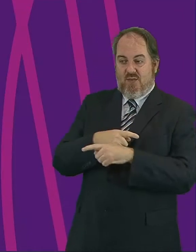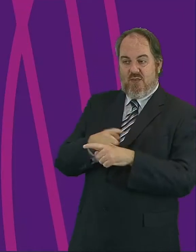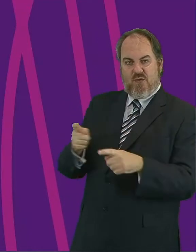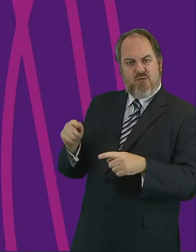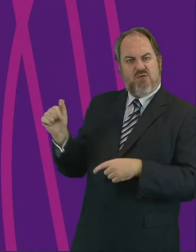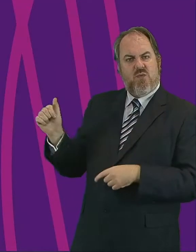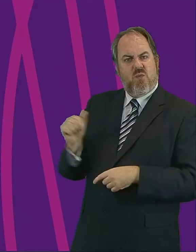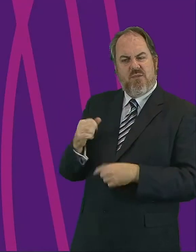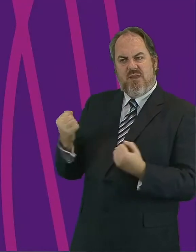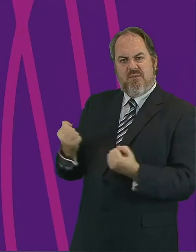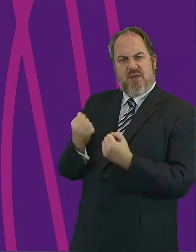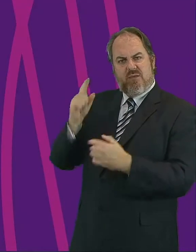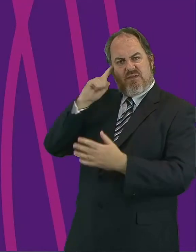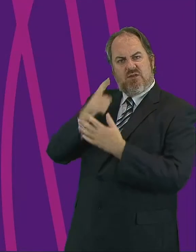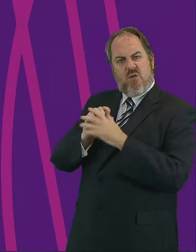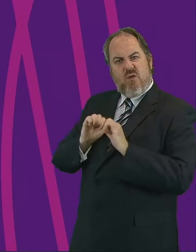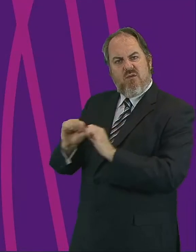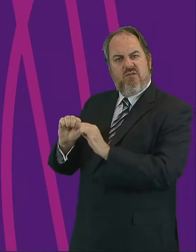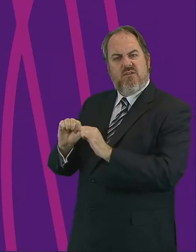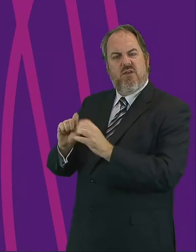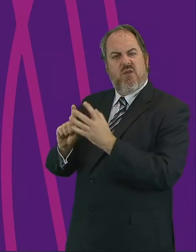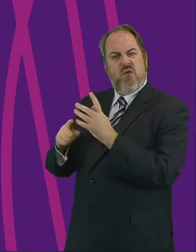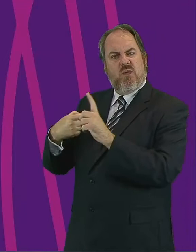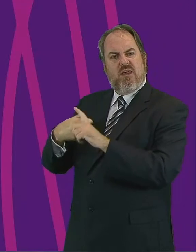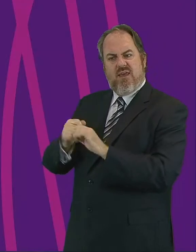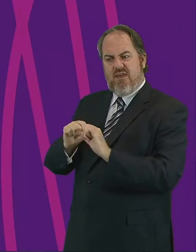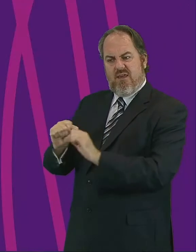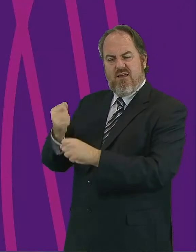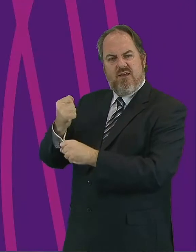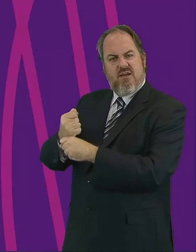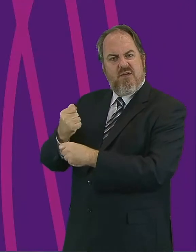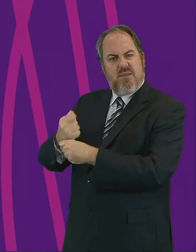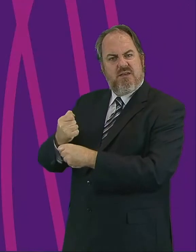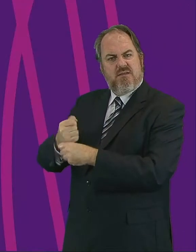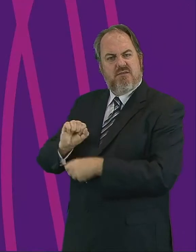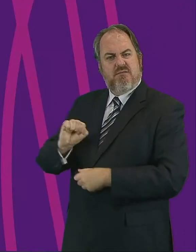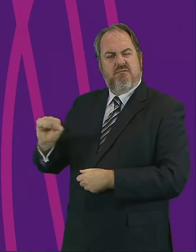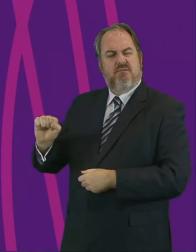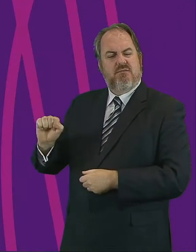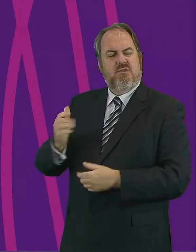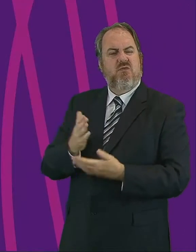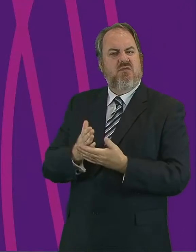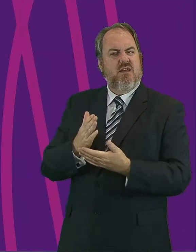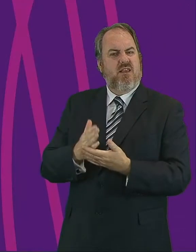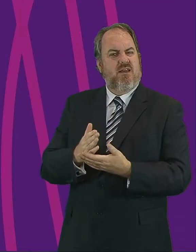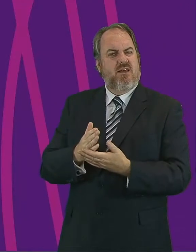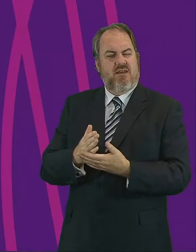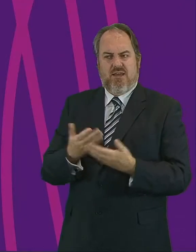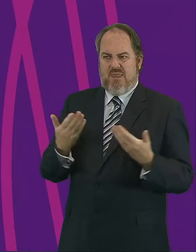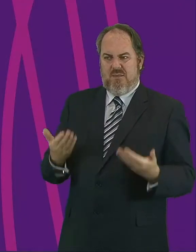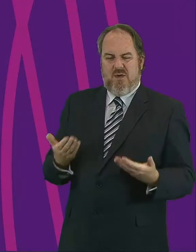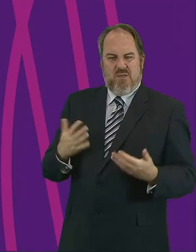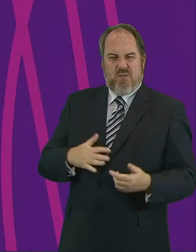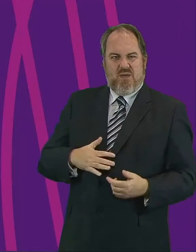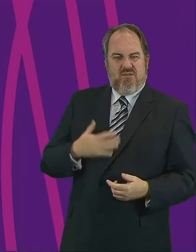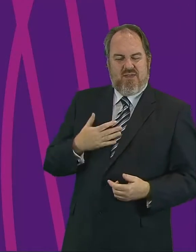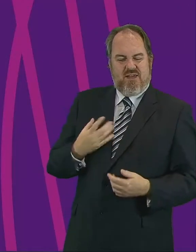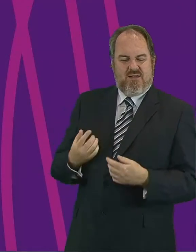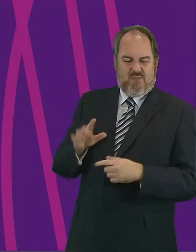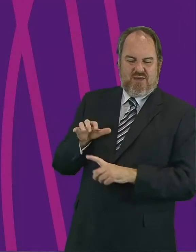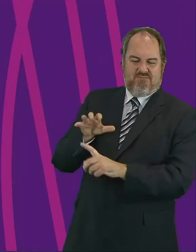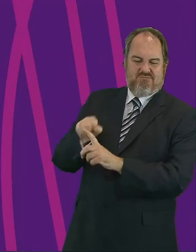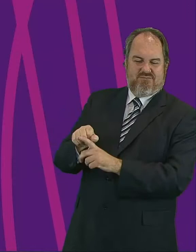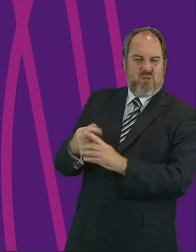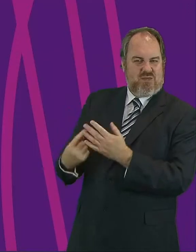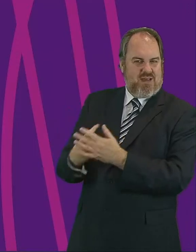matter and solely controlled by the UK Government. In all this, Presiding Officer, there is a consistent pattern emerging regarding the